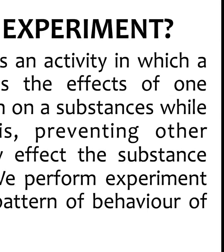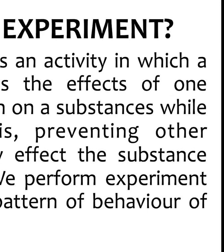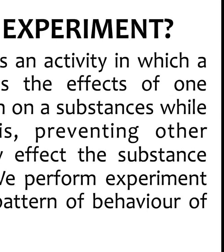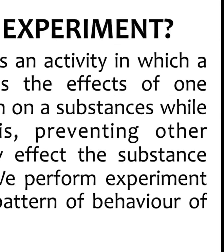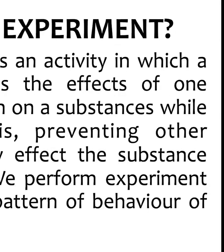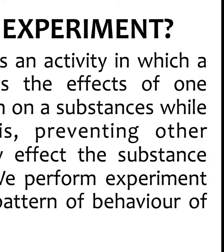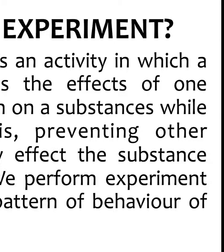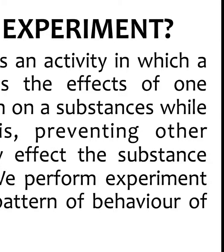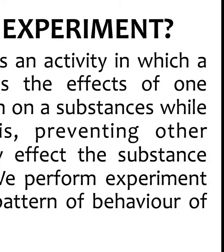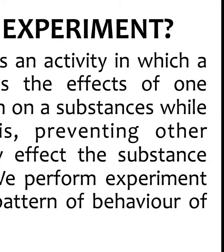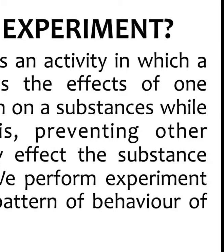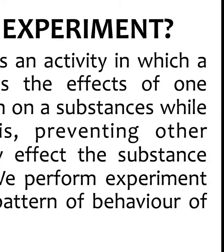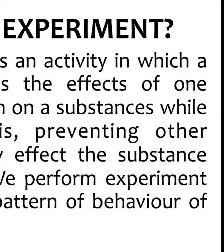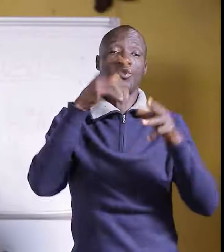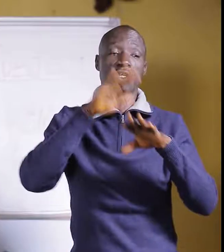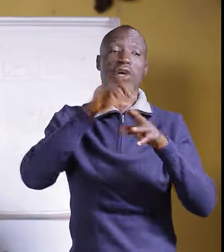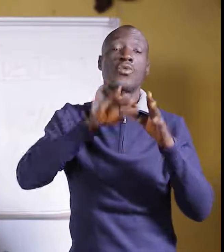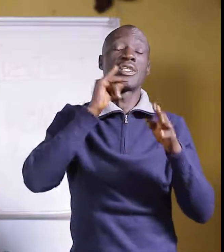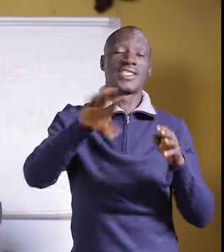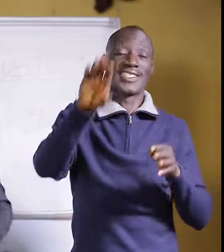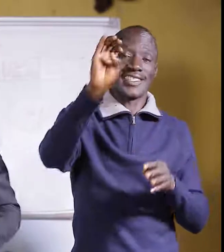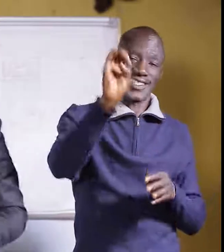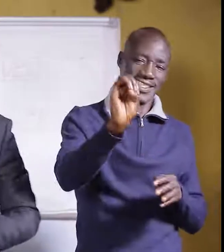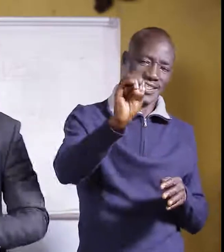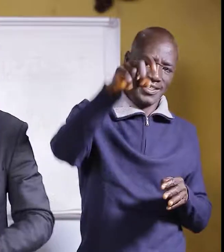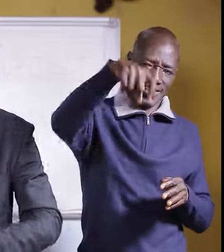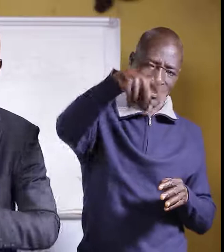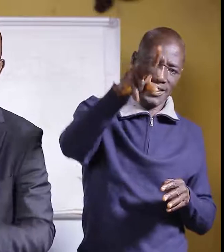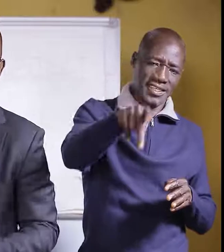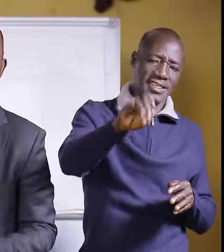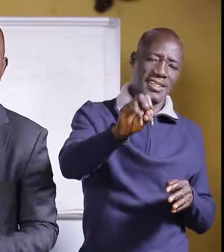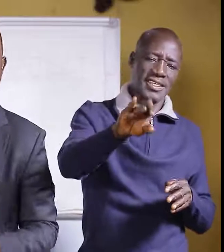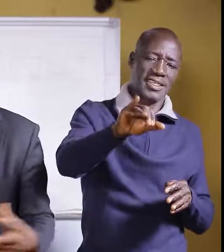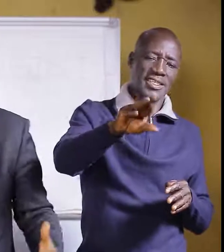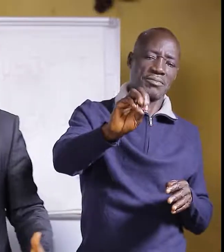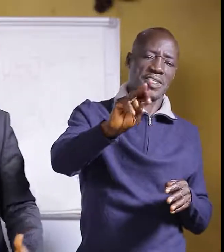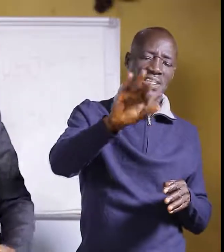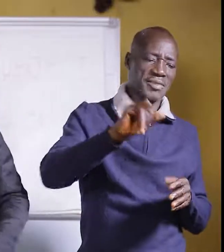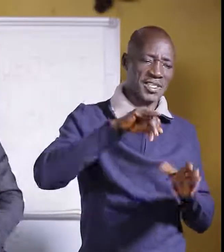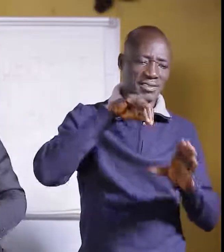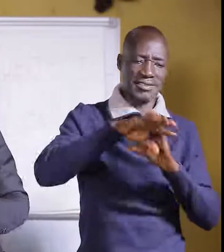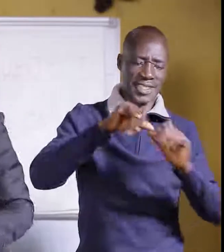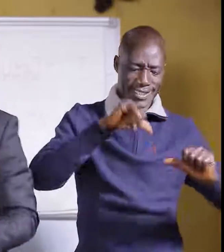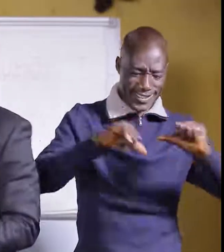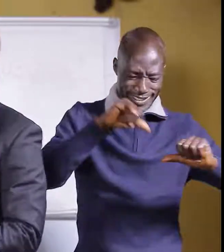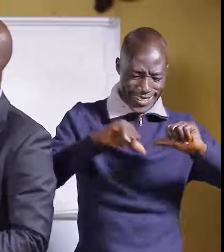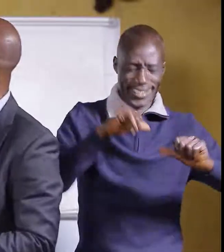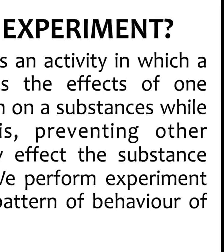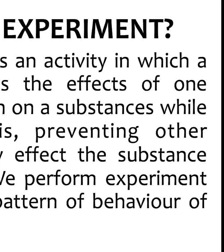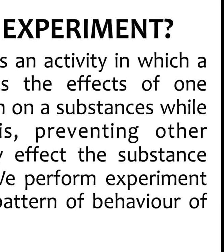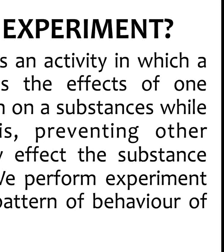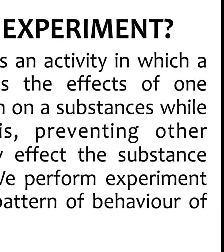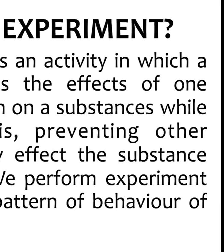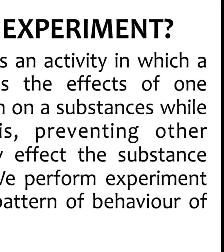is an experiment. We talked about experiment. Now, oftentimes, we carry out experiment in the laboratory. So in the laboratory, you carry